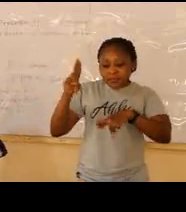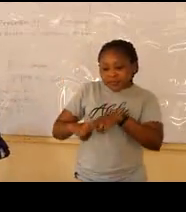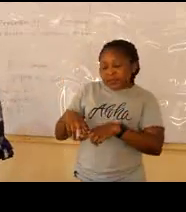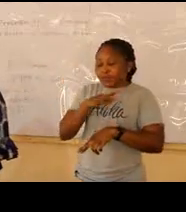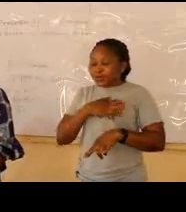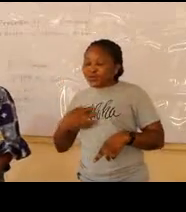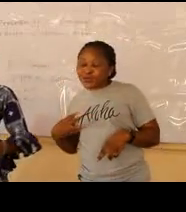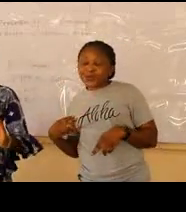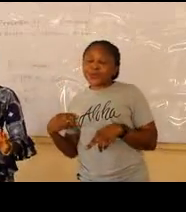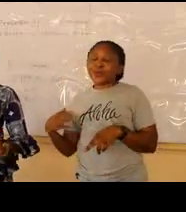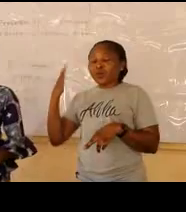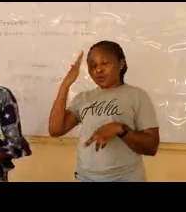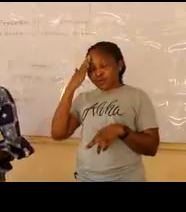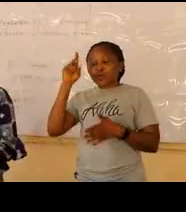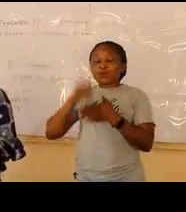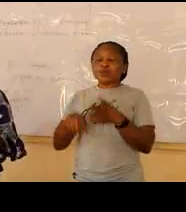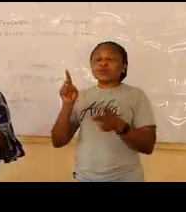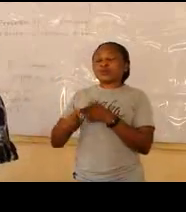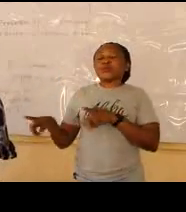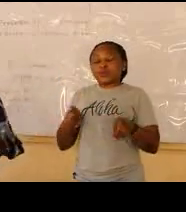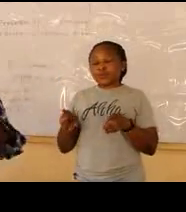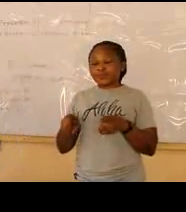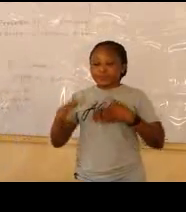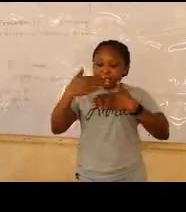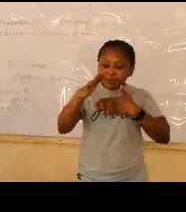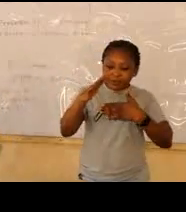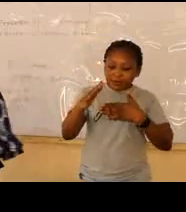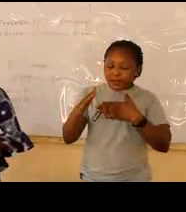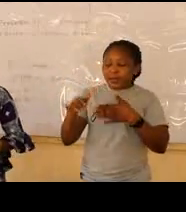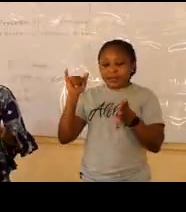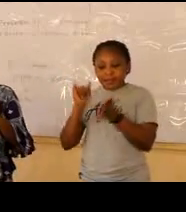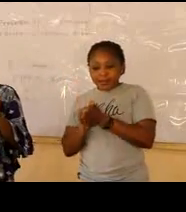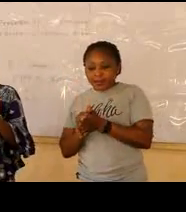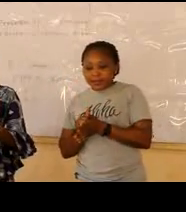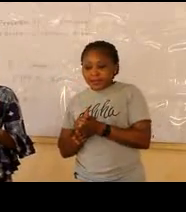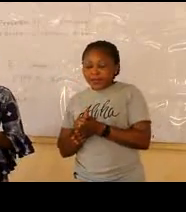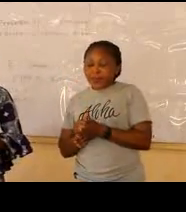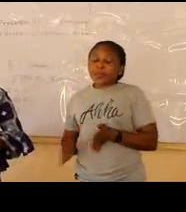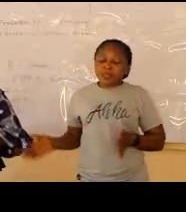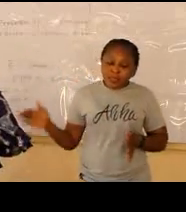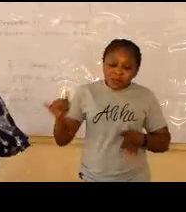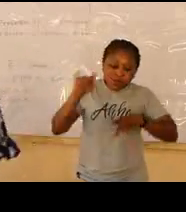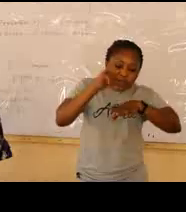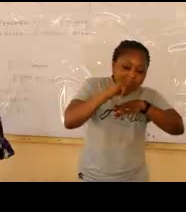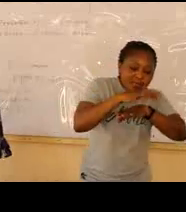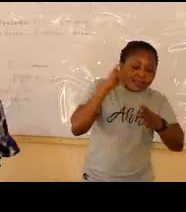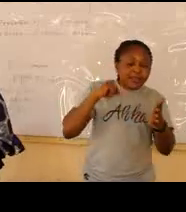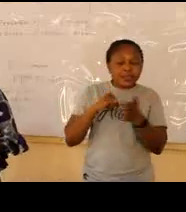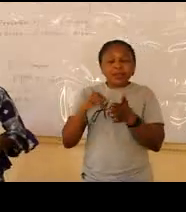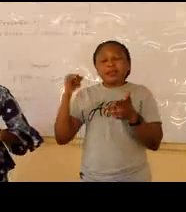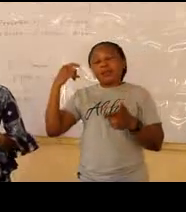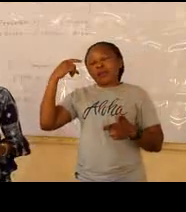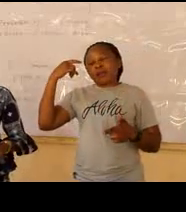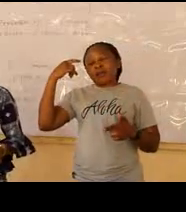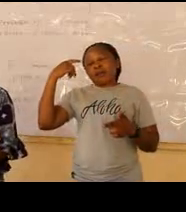out. After which, the bill will be sent for a presidential assent. Remember,